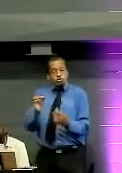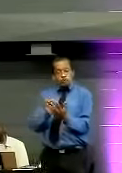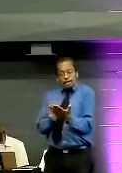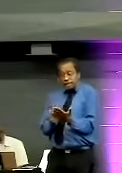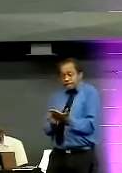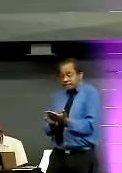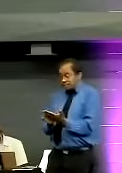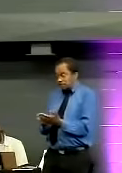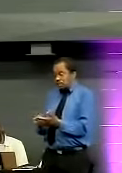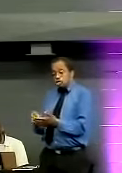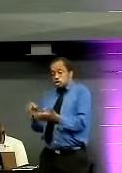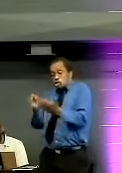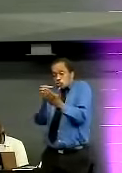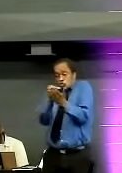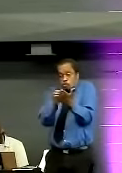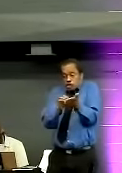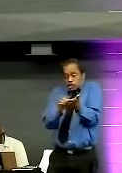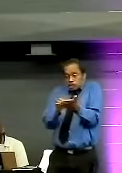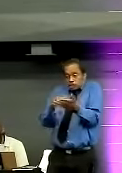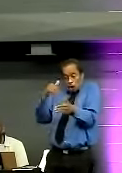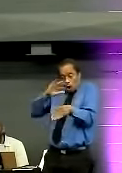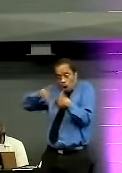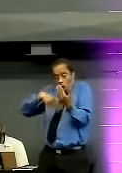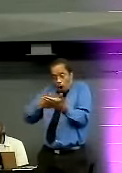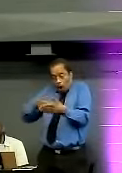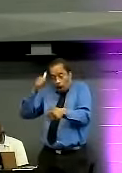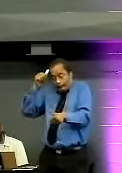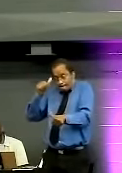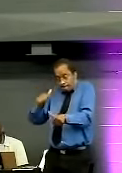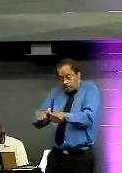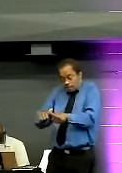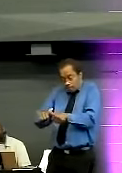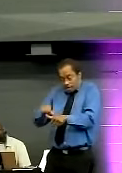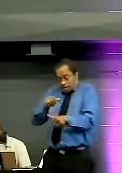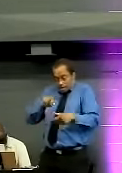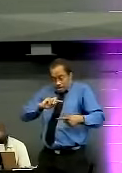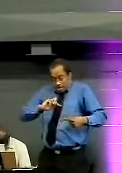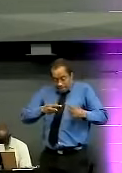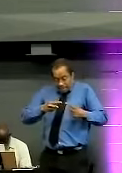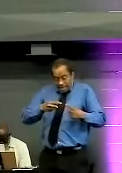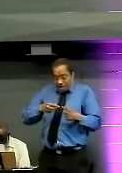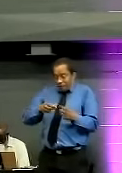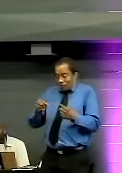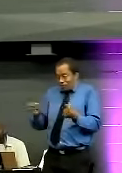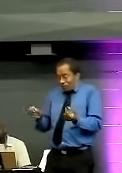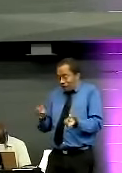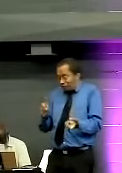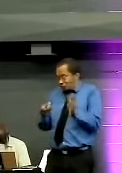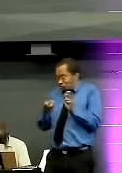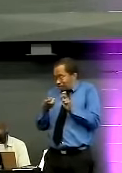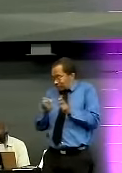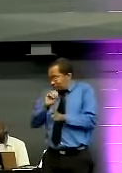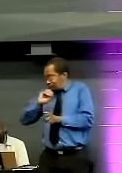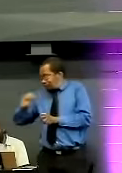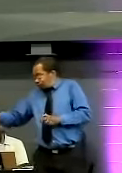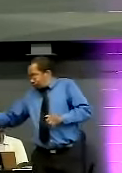that paper. You're releasing all the memory of it. You're releasing the pain from it. And you are discarding it